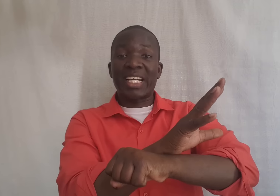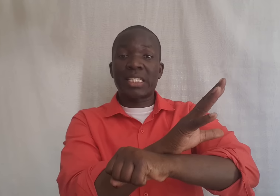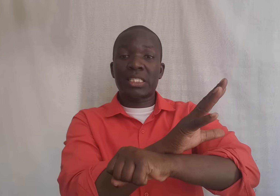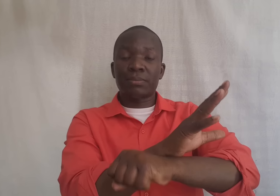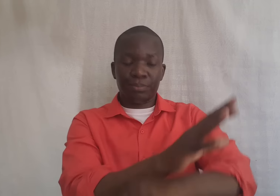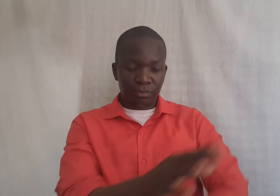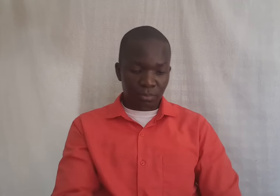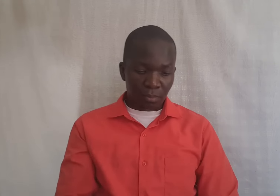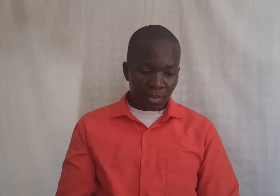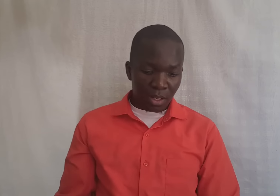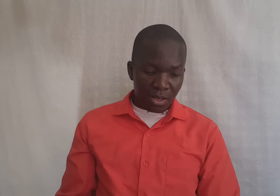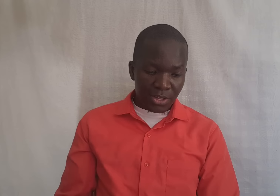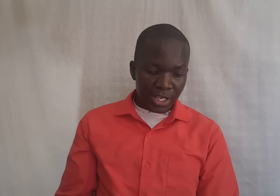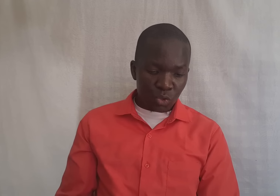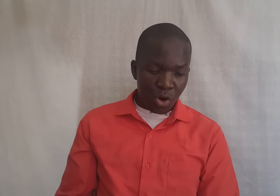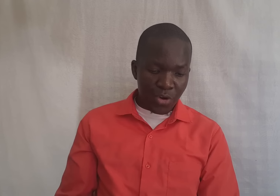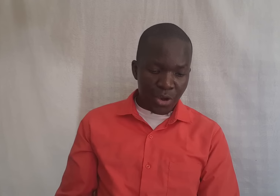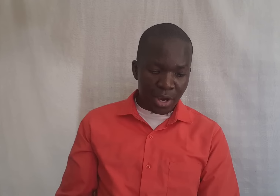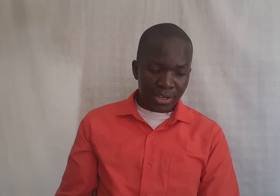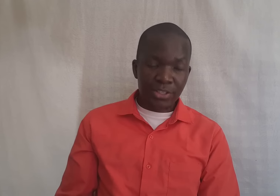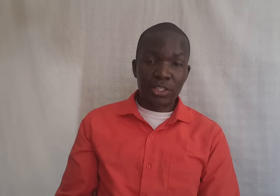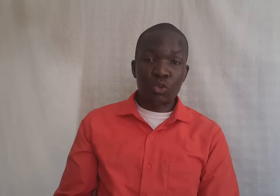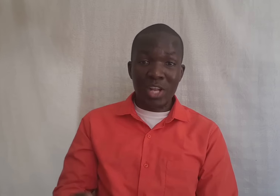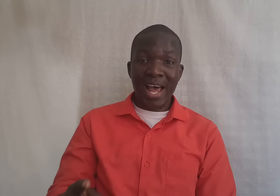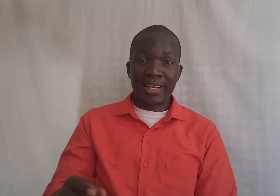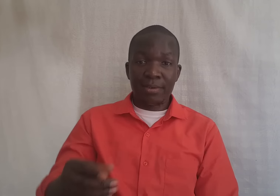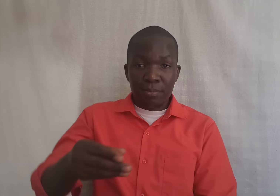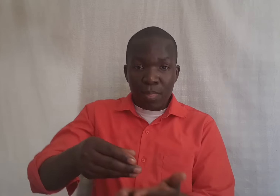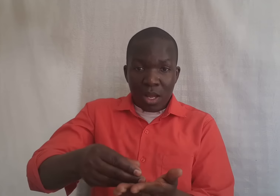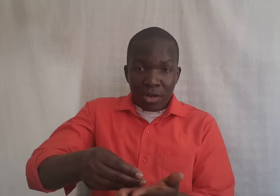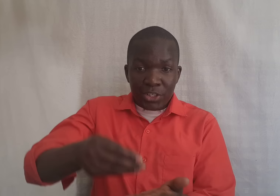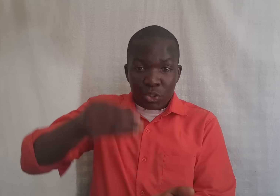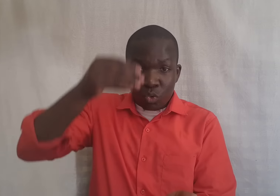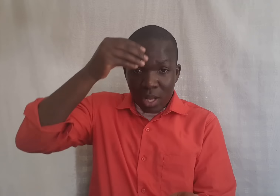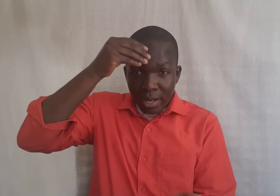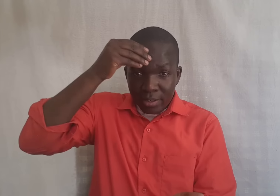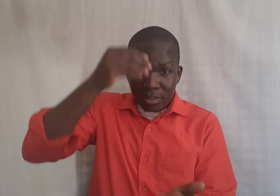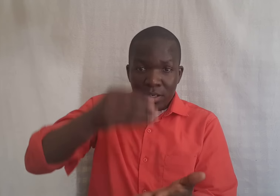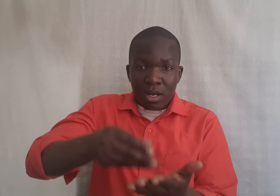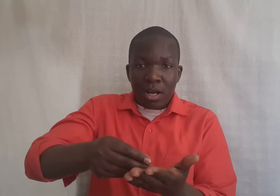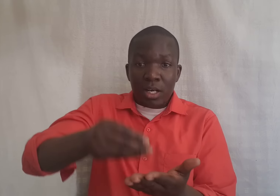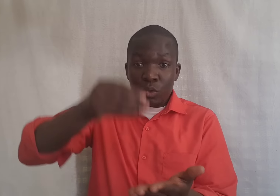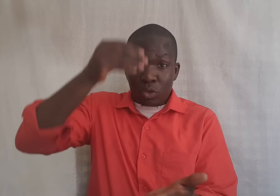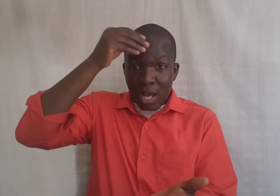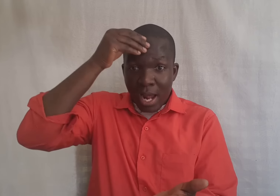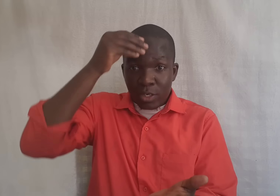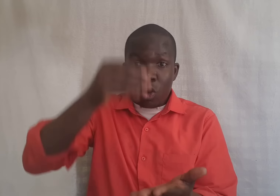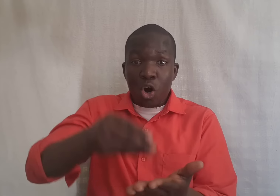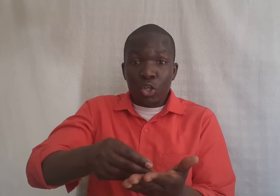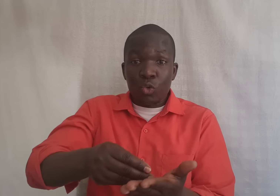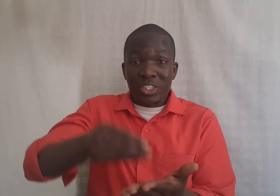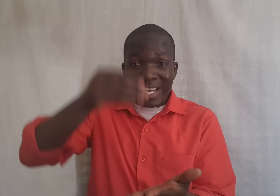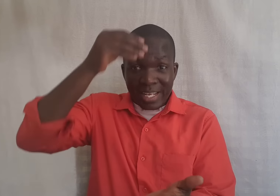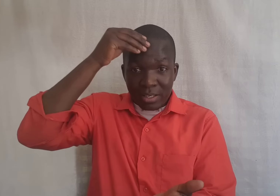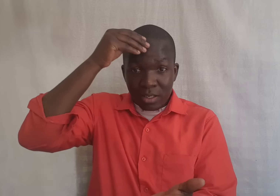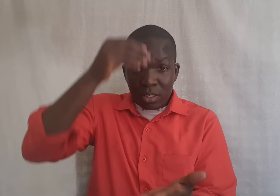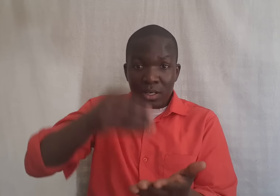project. The next word here is to learn. This is to learn, or to study. This